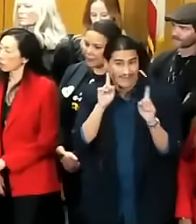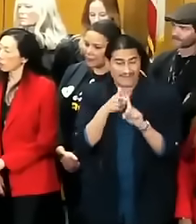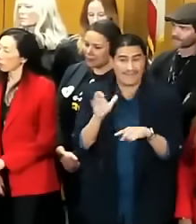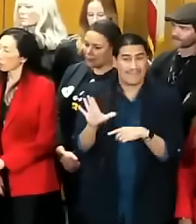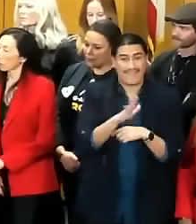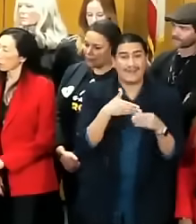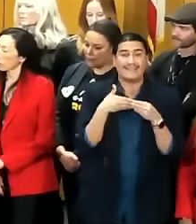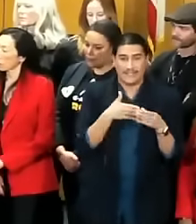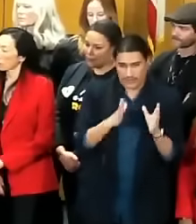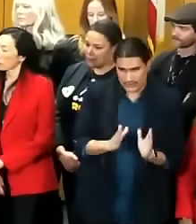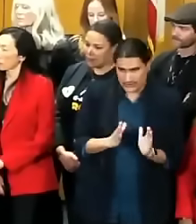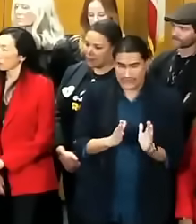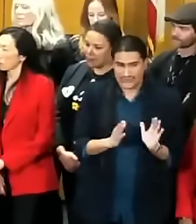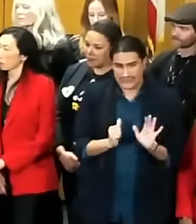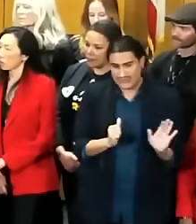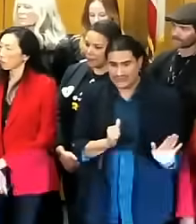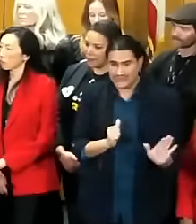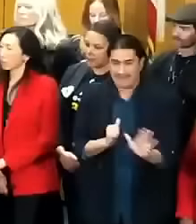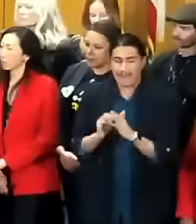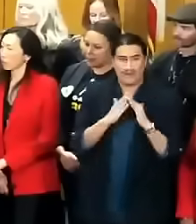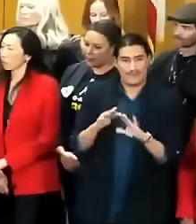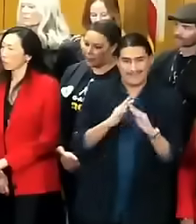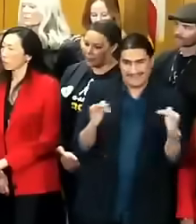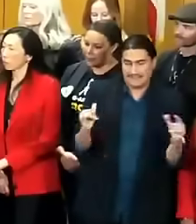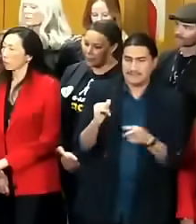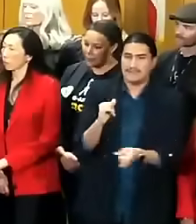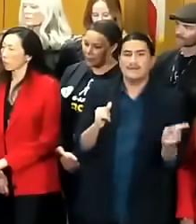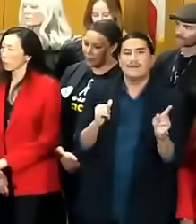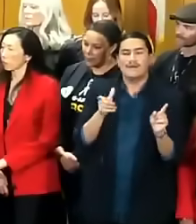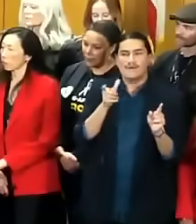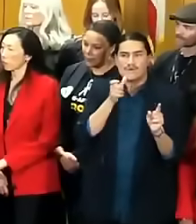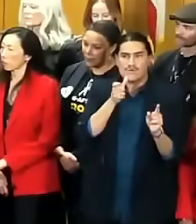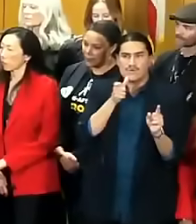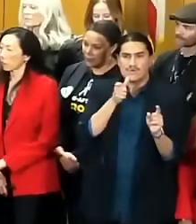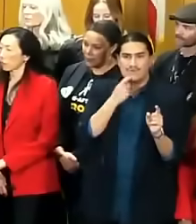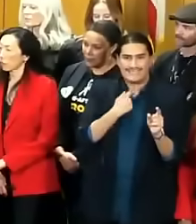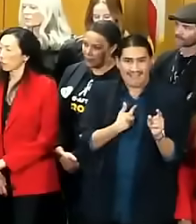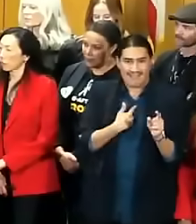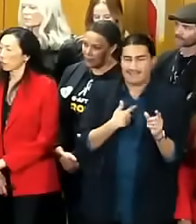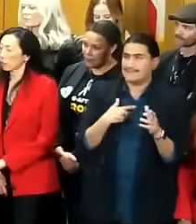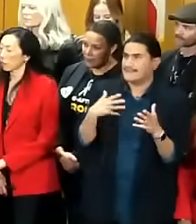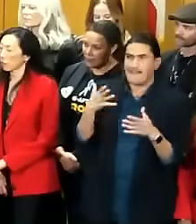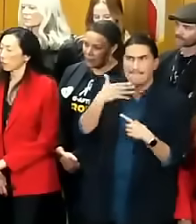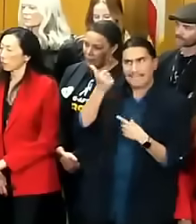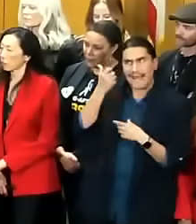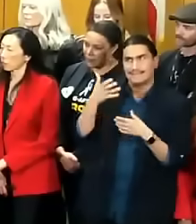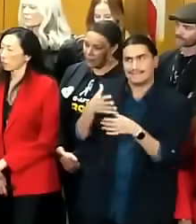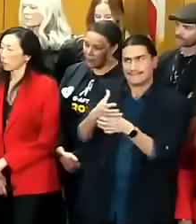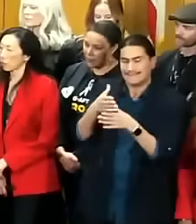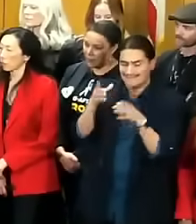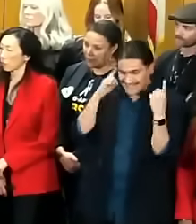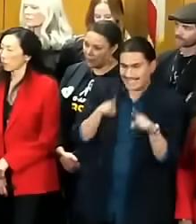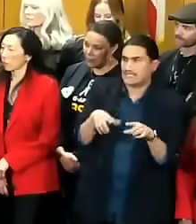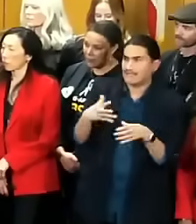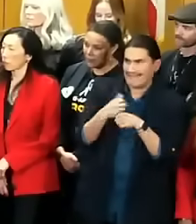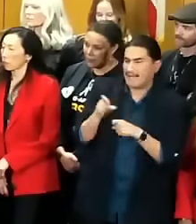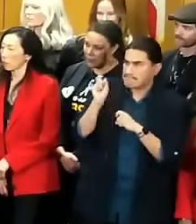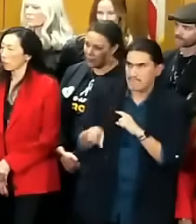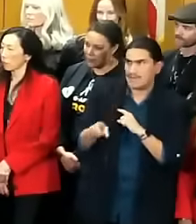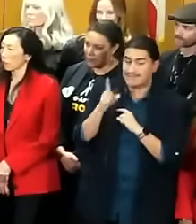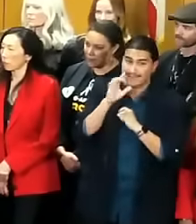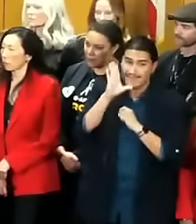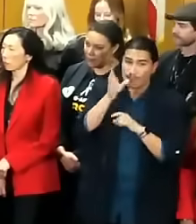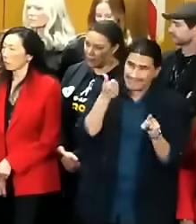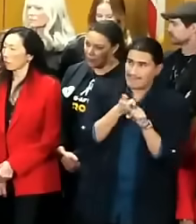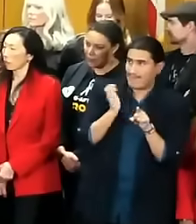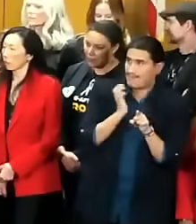leadership that get the best deal you can get, because that's going to have a profound